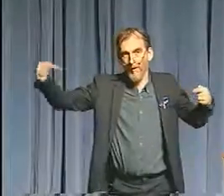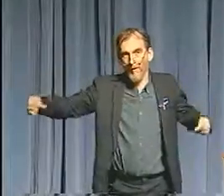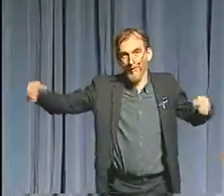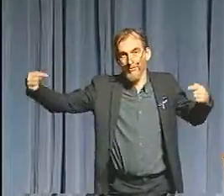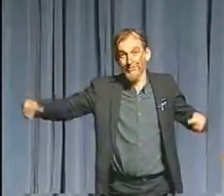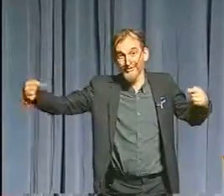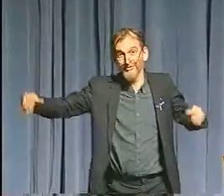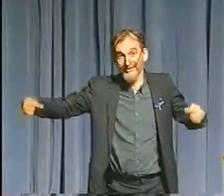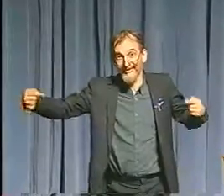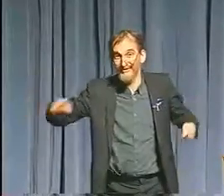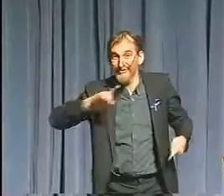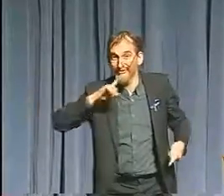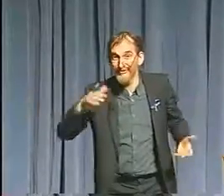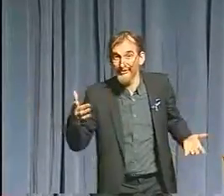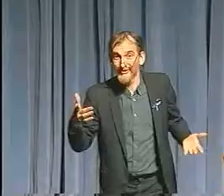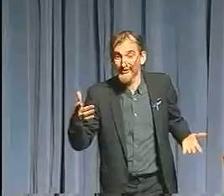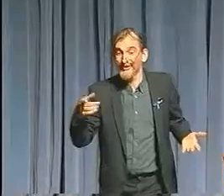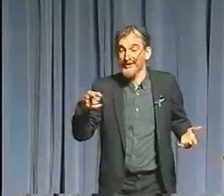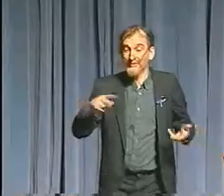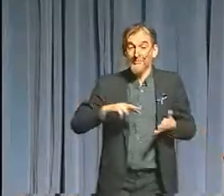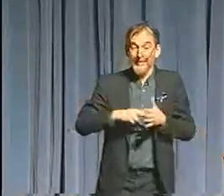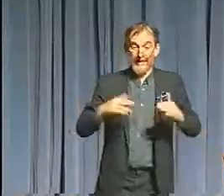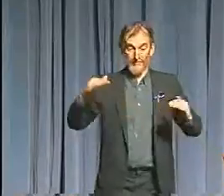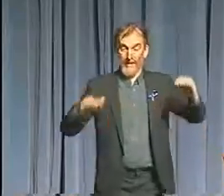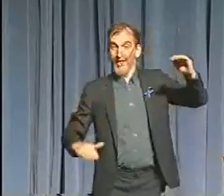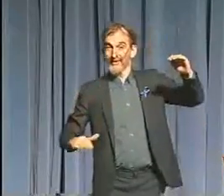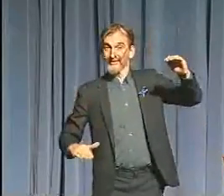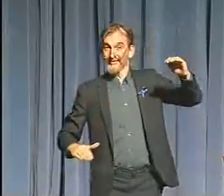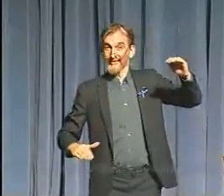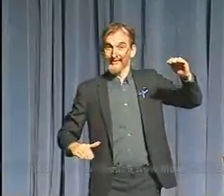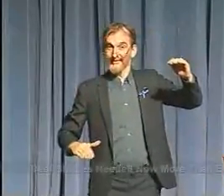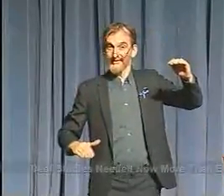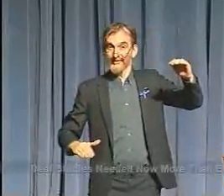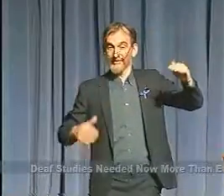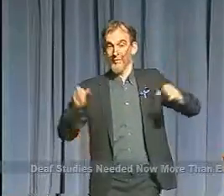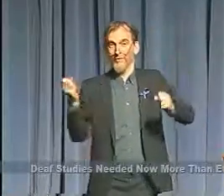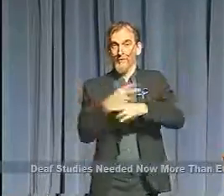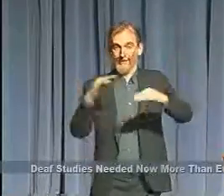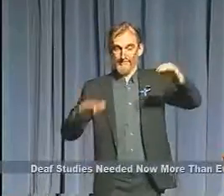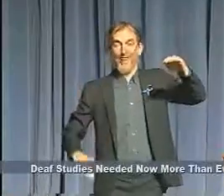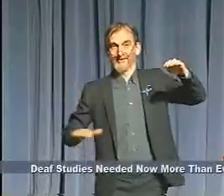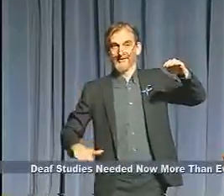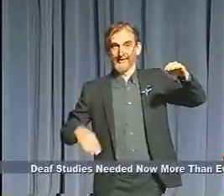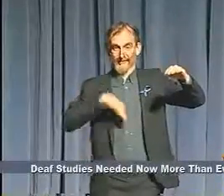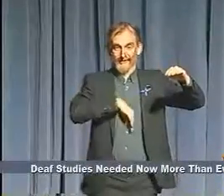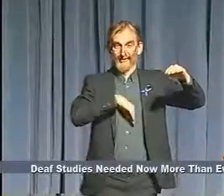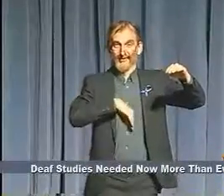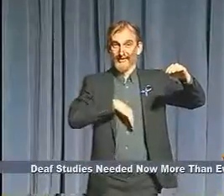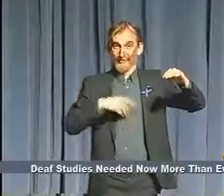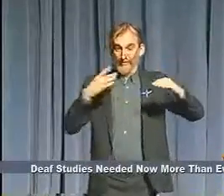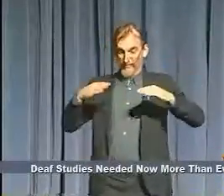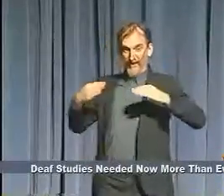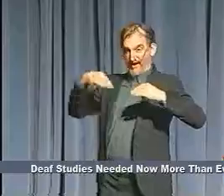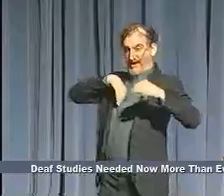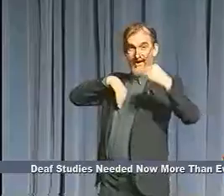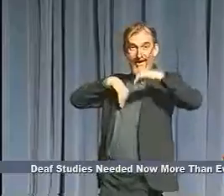deaf studies are no longer important. I would posit the opposite. I think that the balance